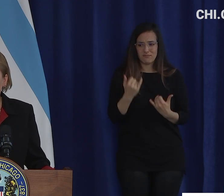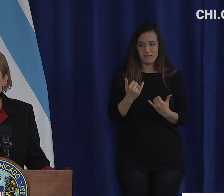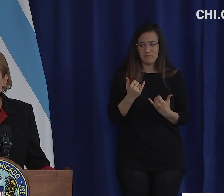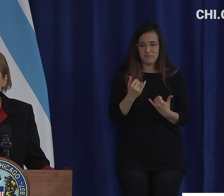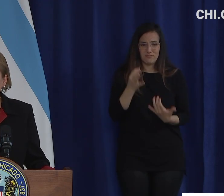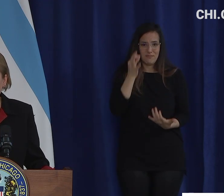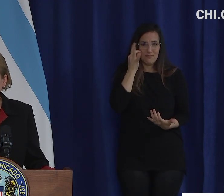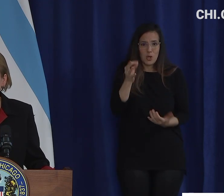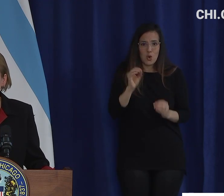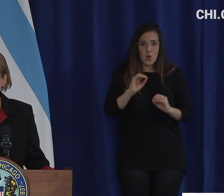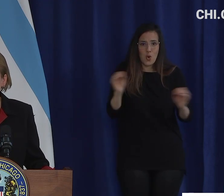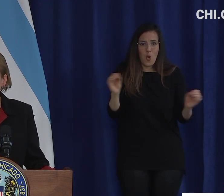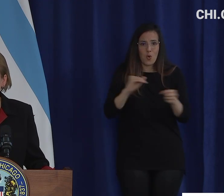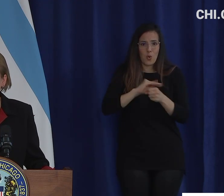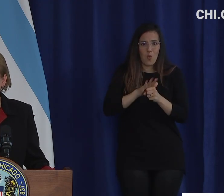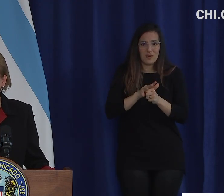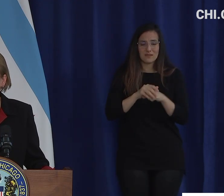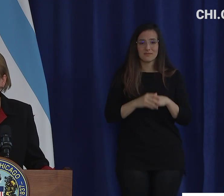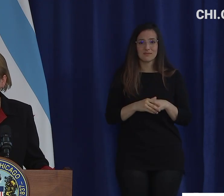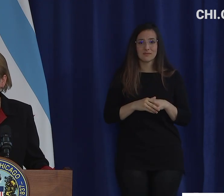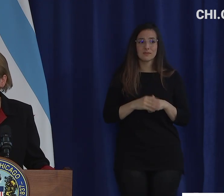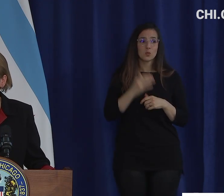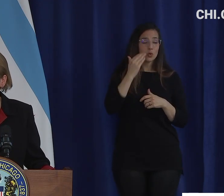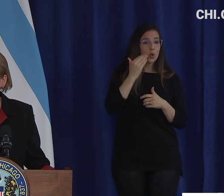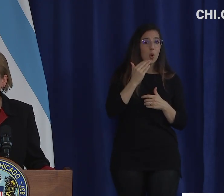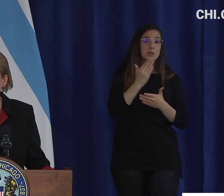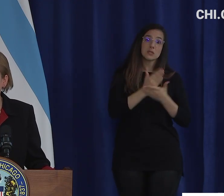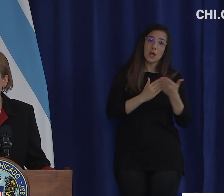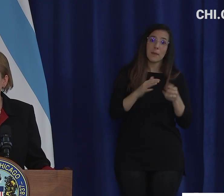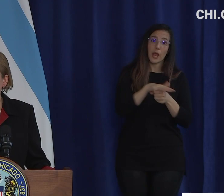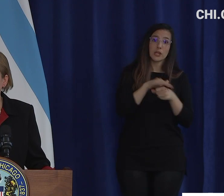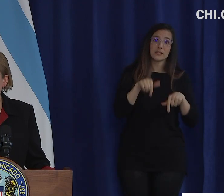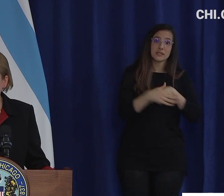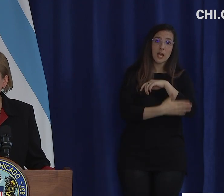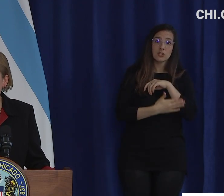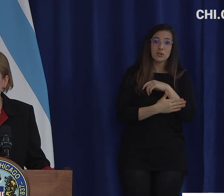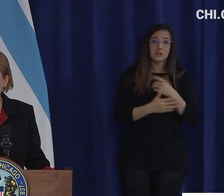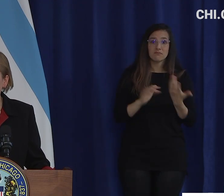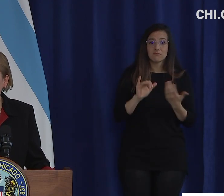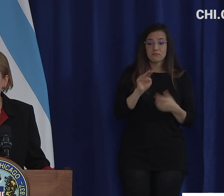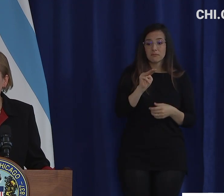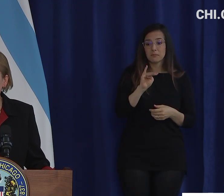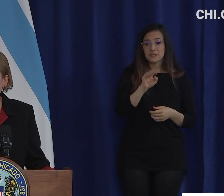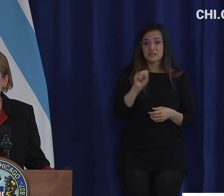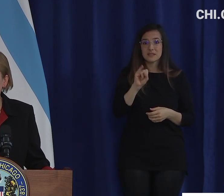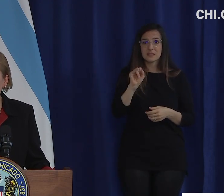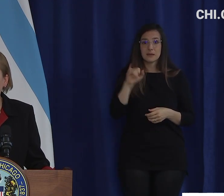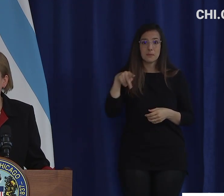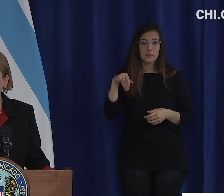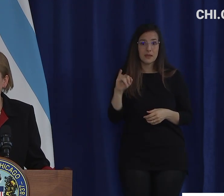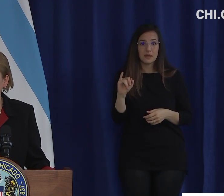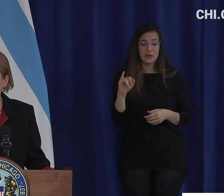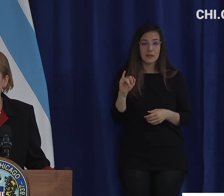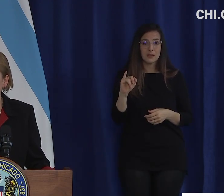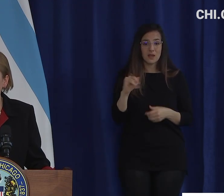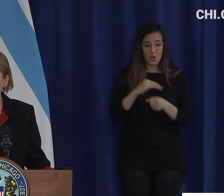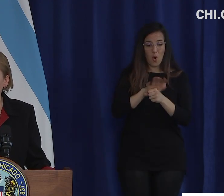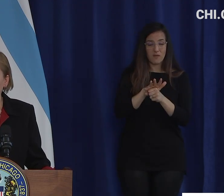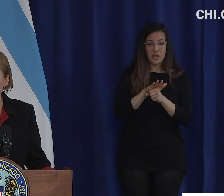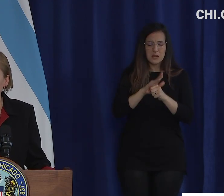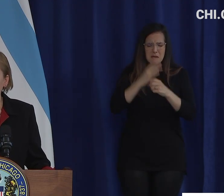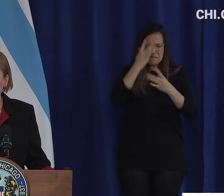that there are parts of this country, like Mississippi, that have COVID outbreaks that are just in terrible